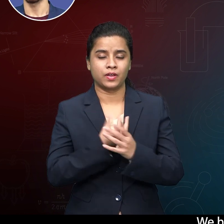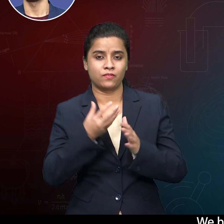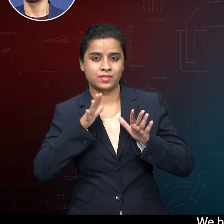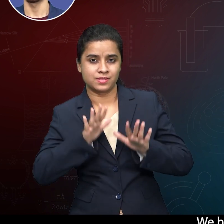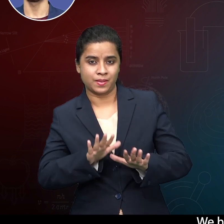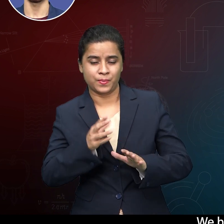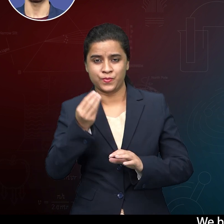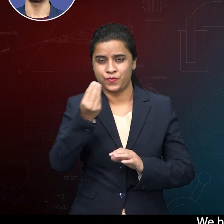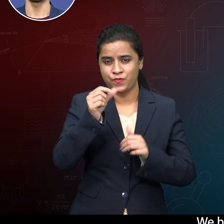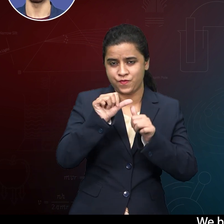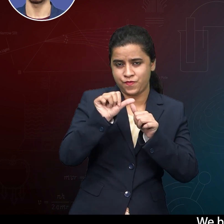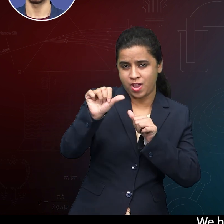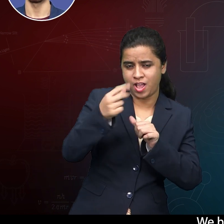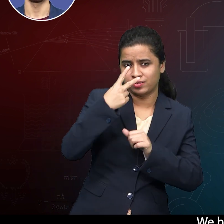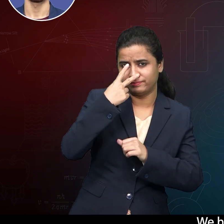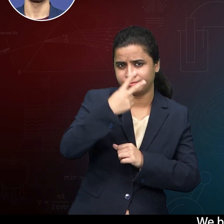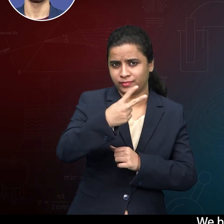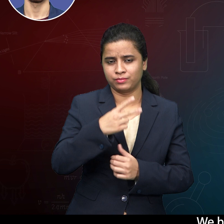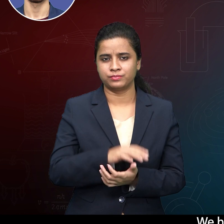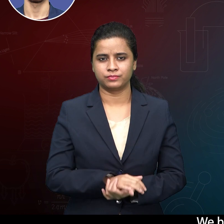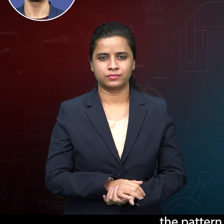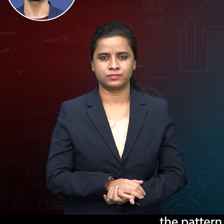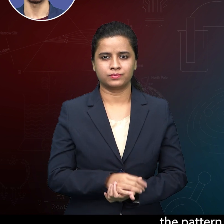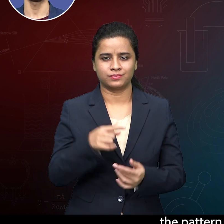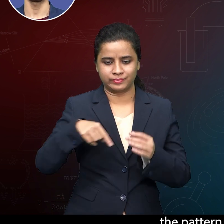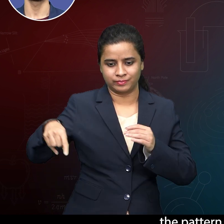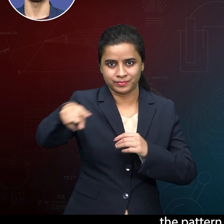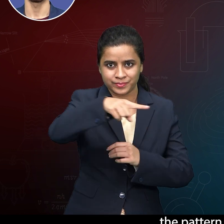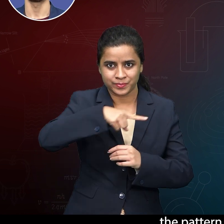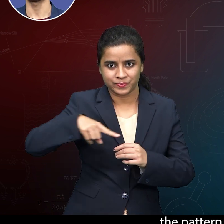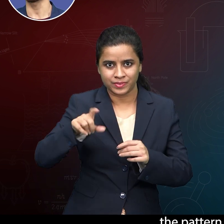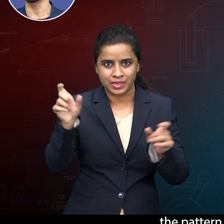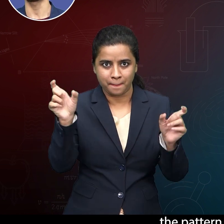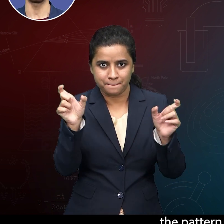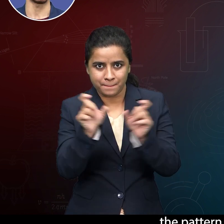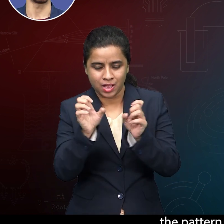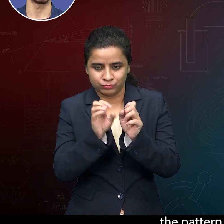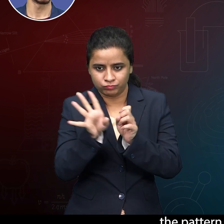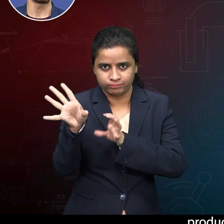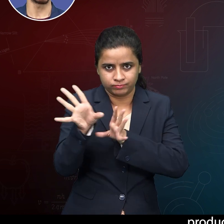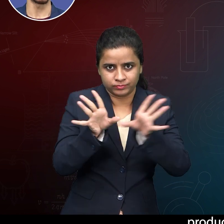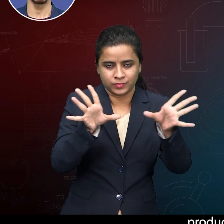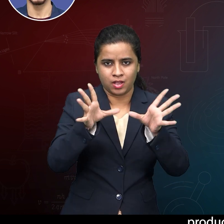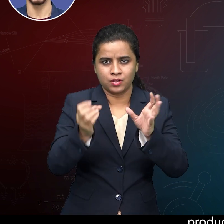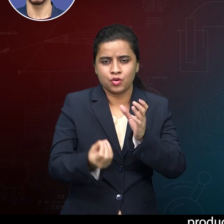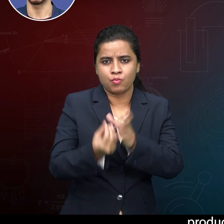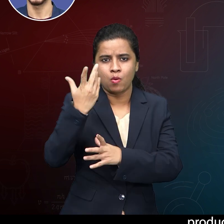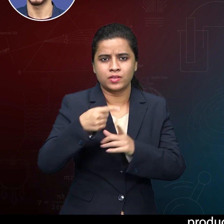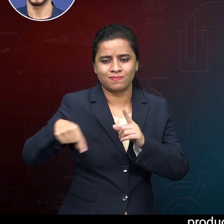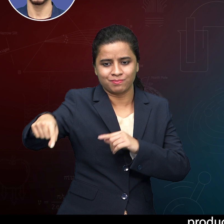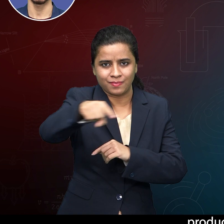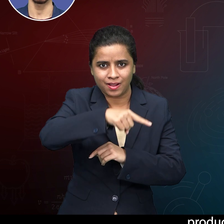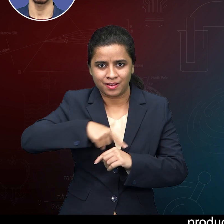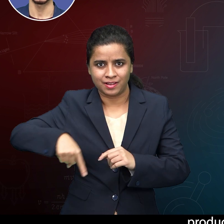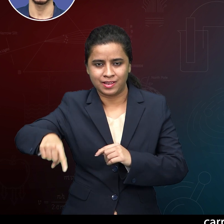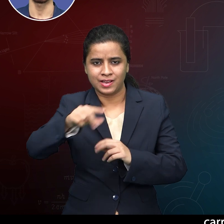We have so far observed the pattern of the magnetic field lines produced around